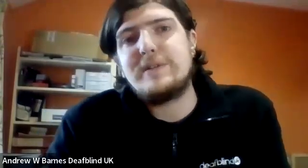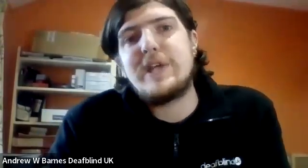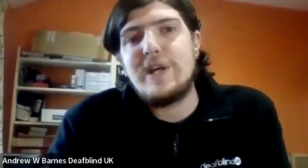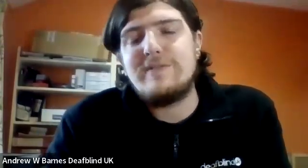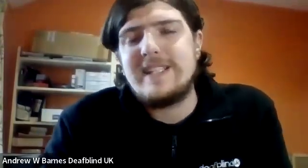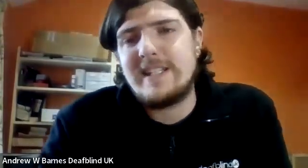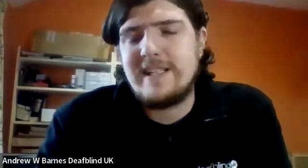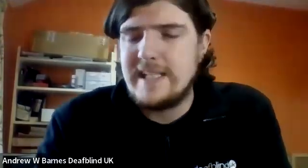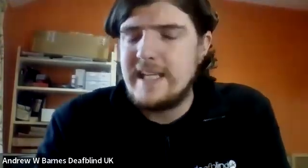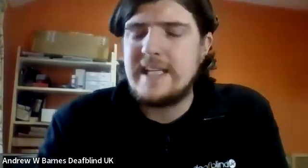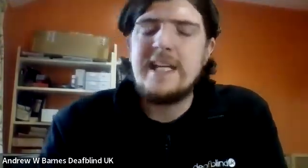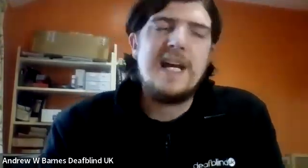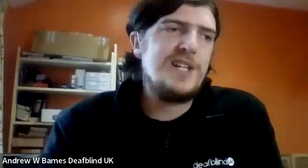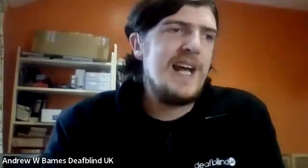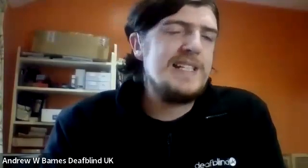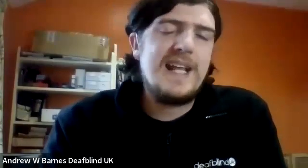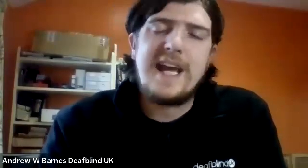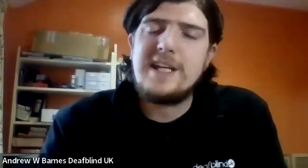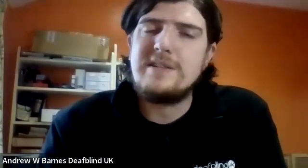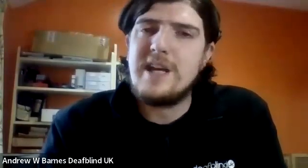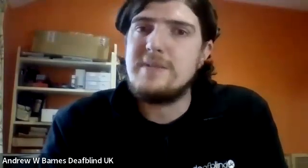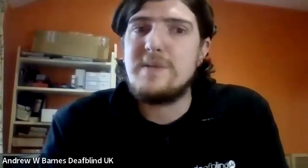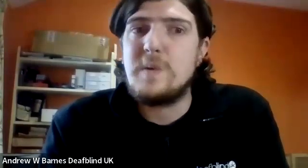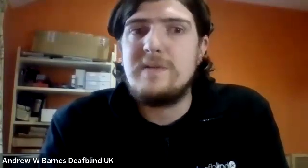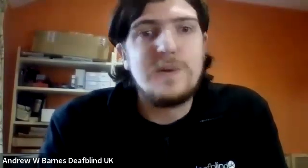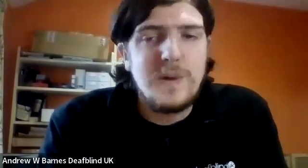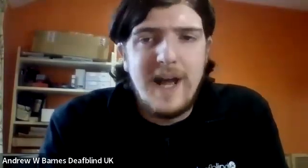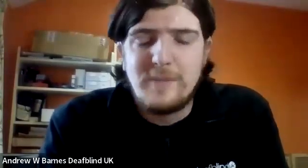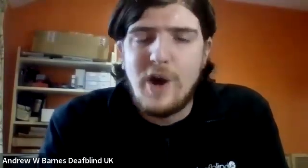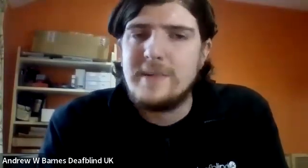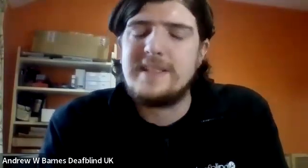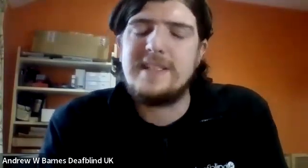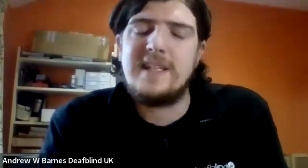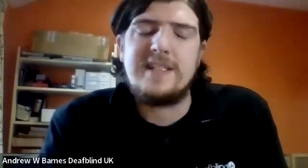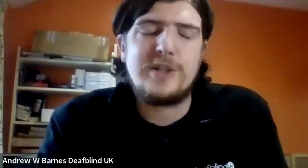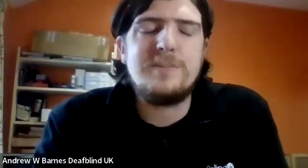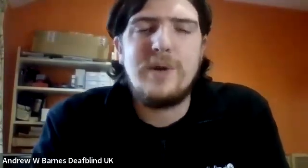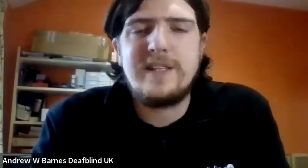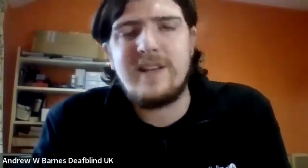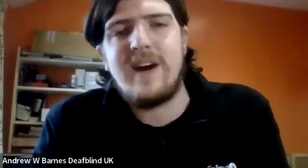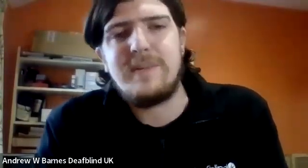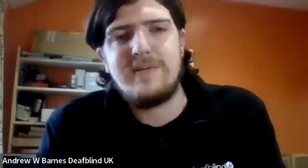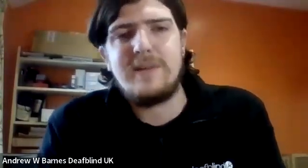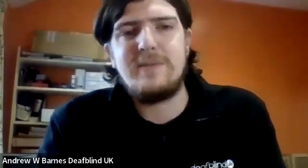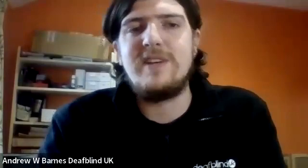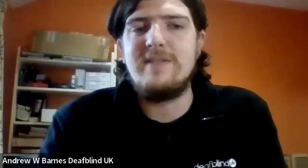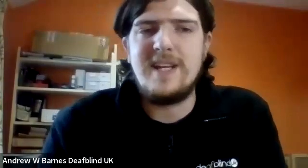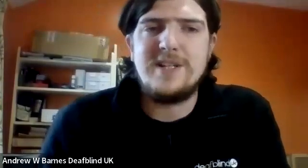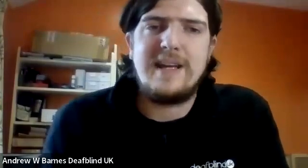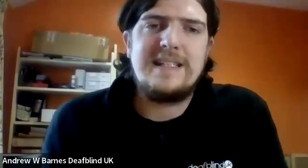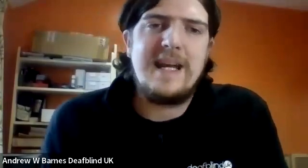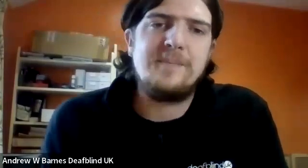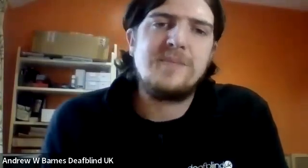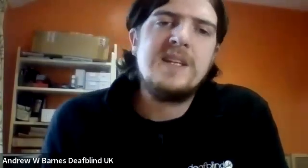opportunities post COVID-19. I'd just like to say thank you so much for all of your comments and discussion points so far. It's been really,